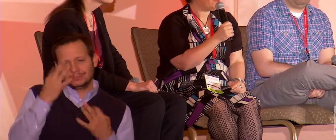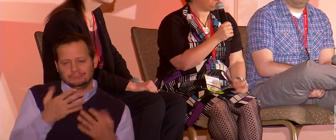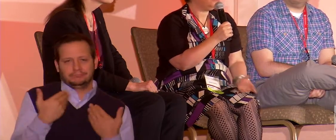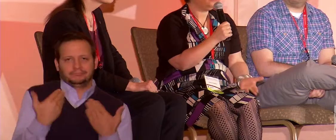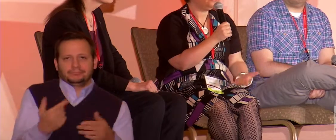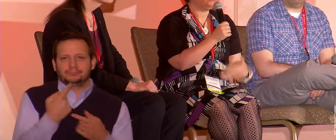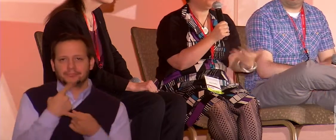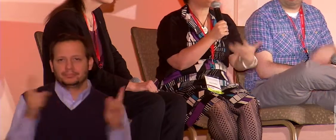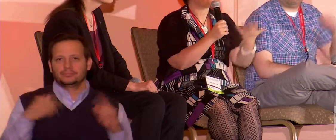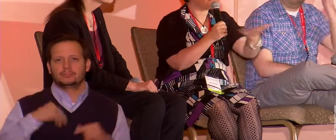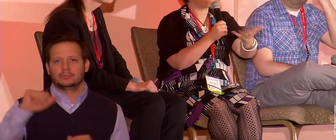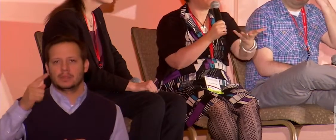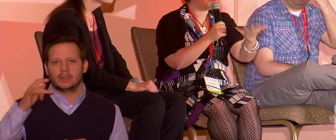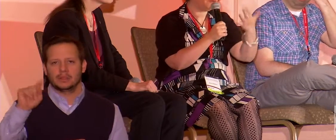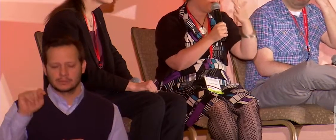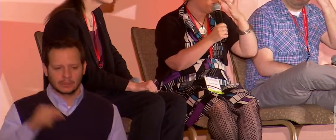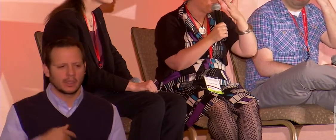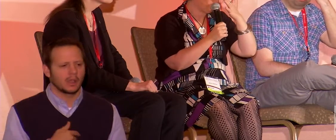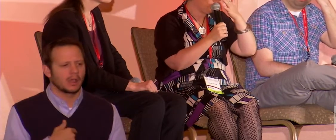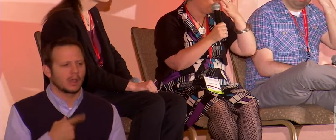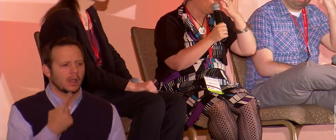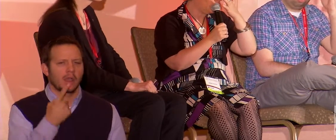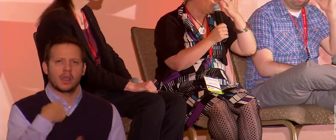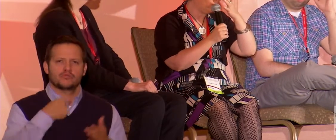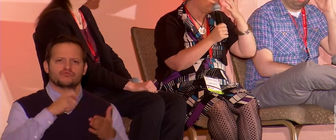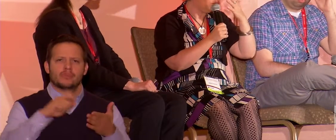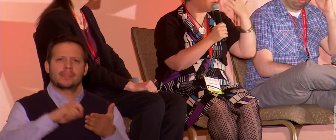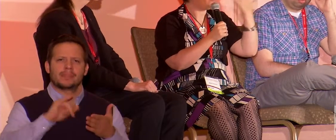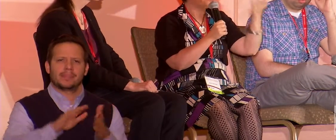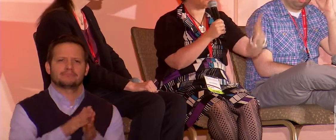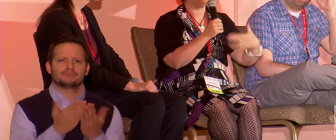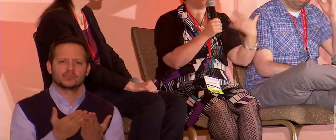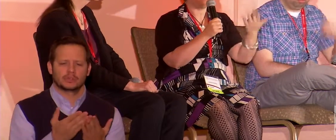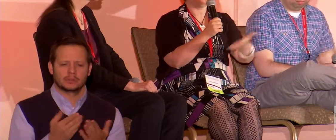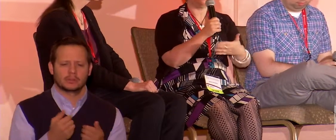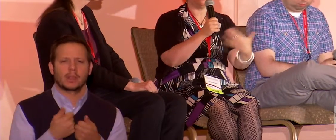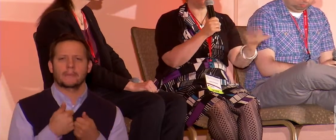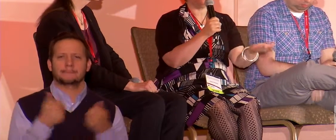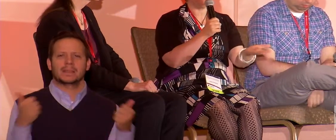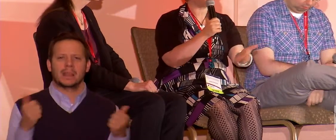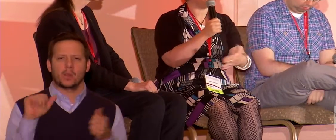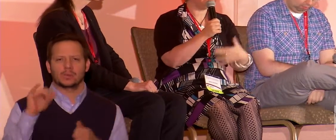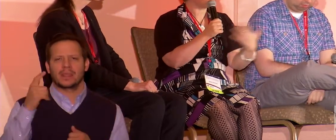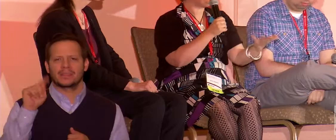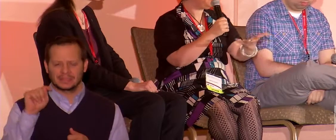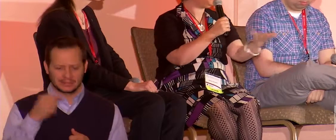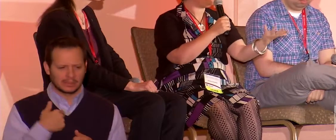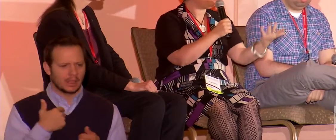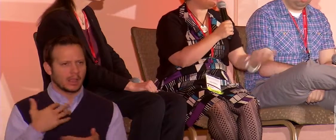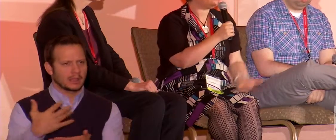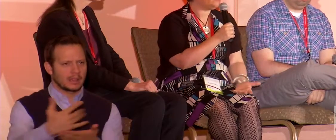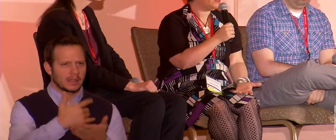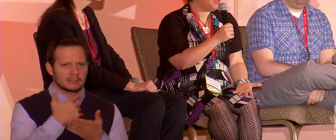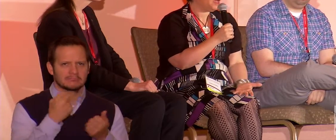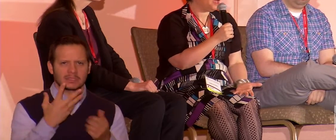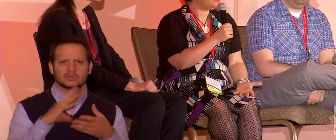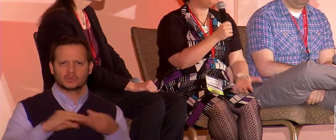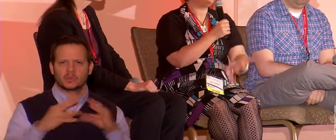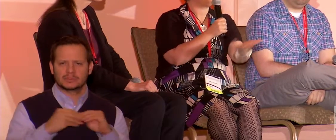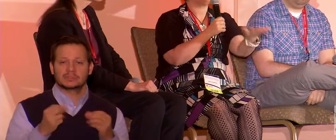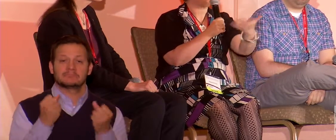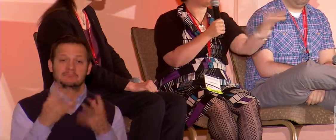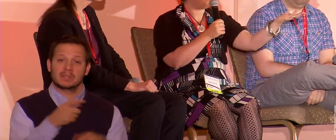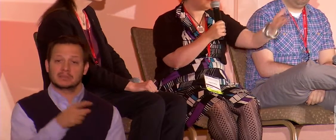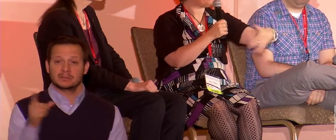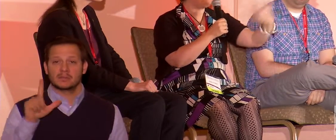What I found when I was researching the book, the Coming Out Atheist book, you know, certainly I've read a lot of stories from LGBT atheists, and